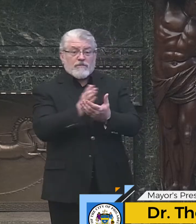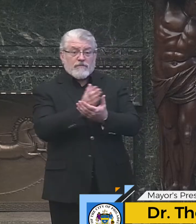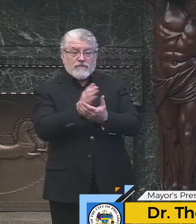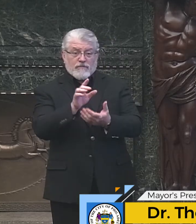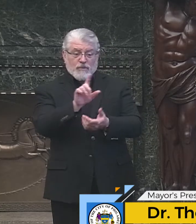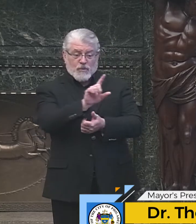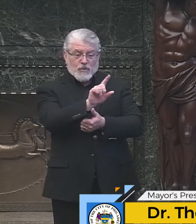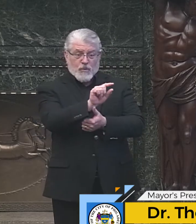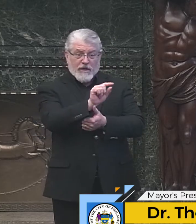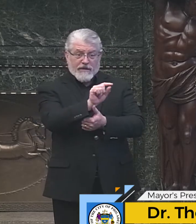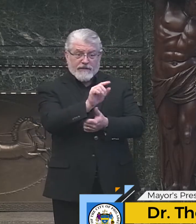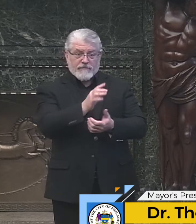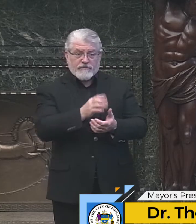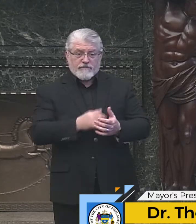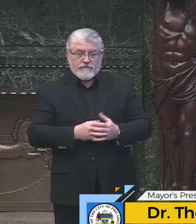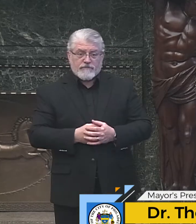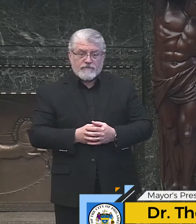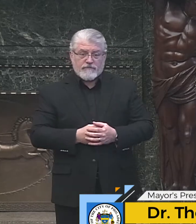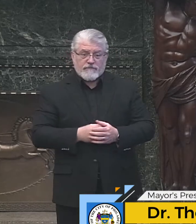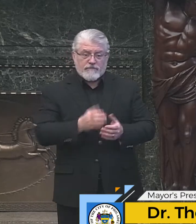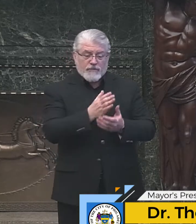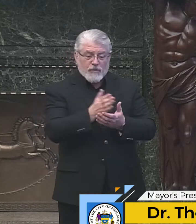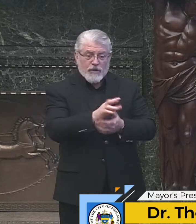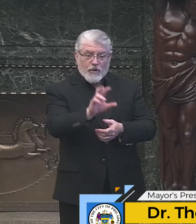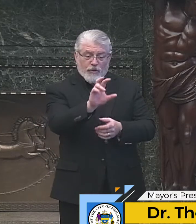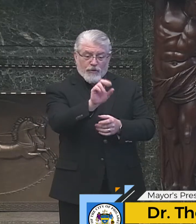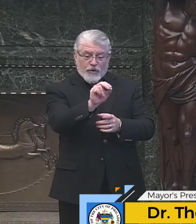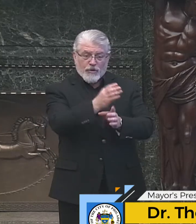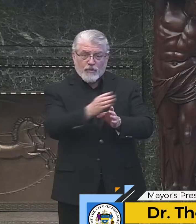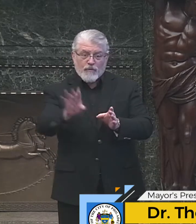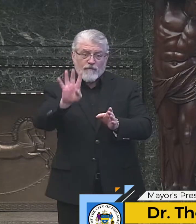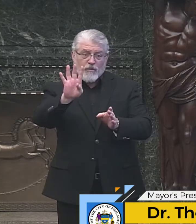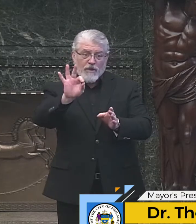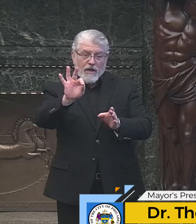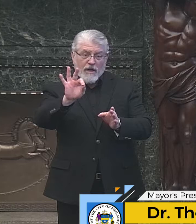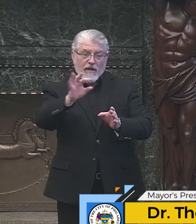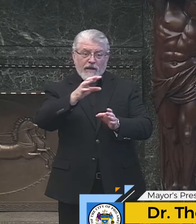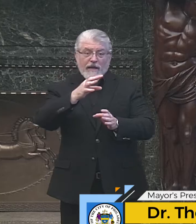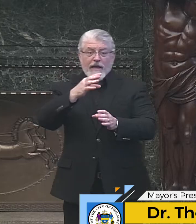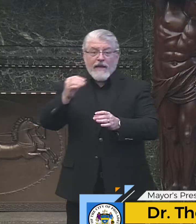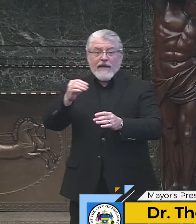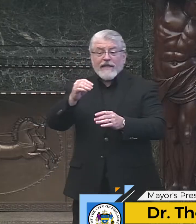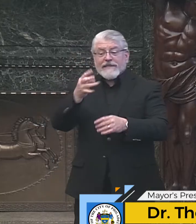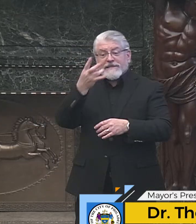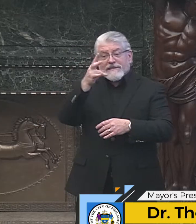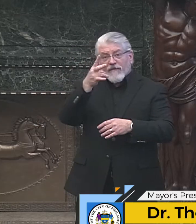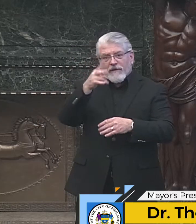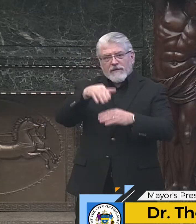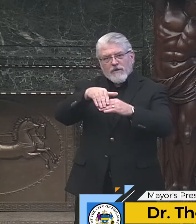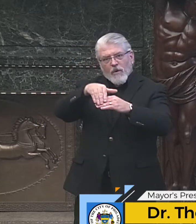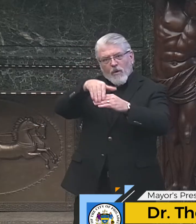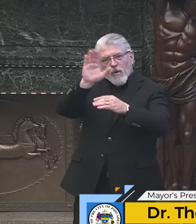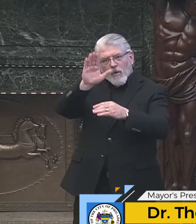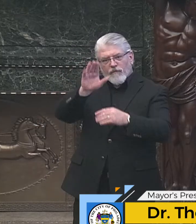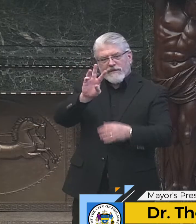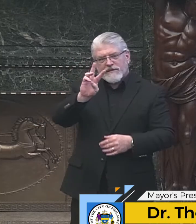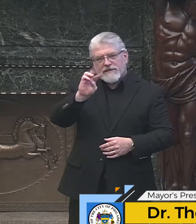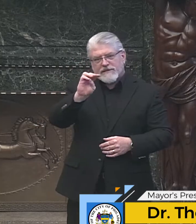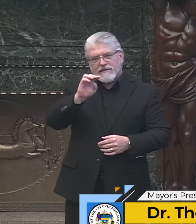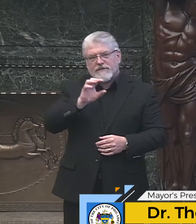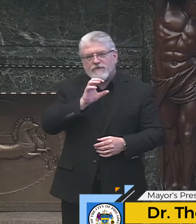and 17 are over the age of 60. Of the 85, 12